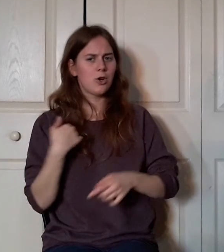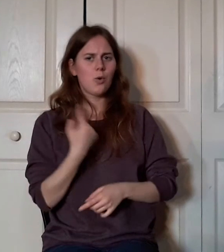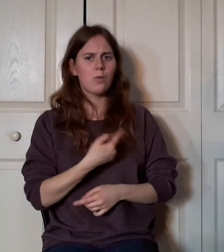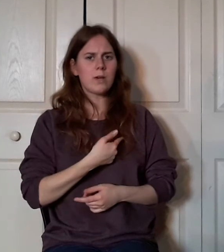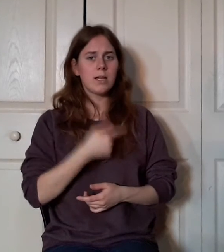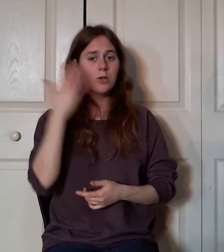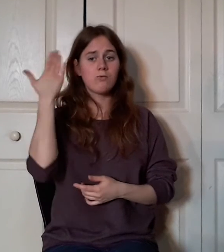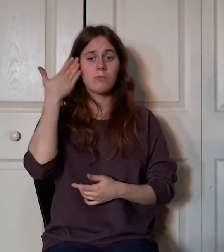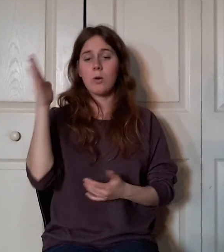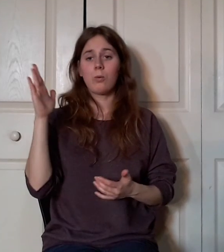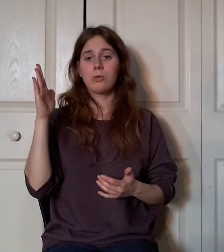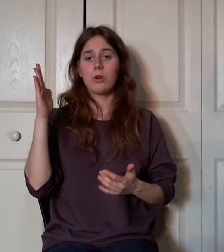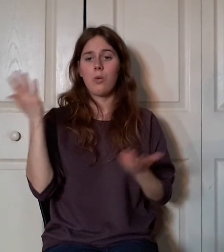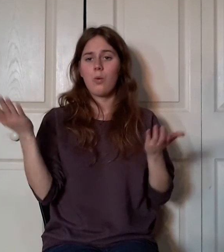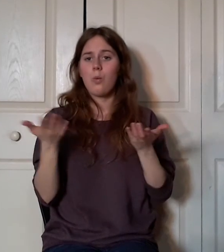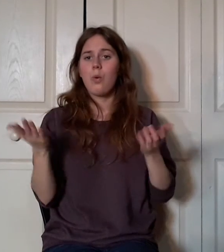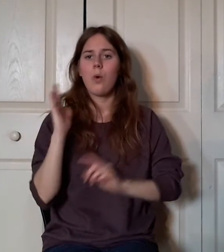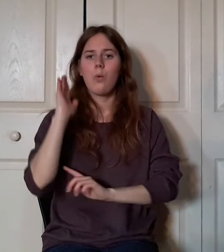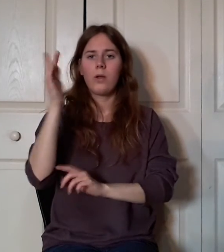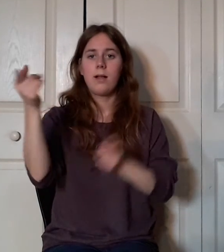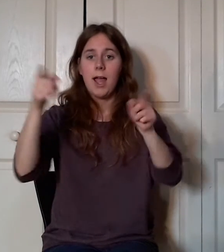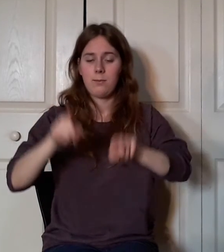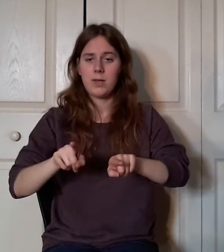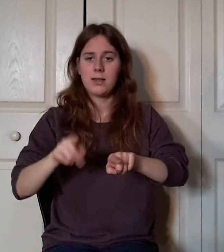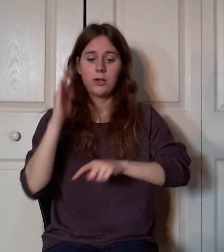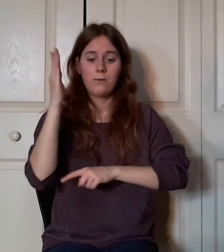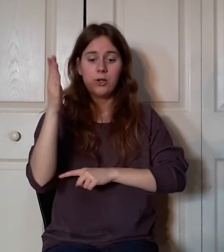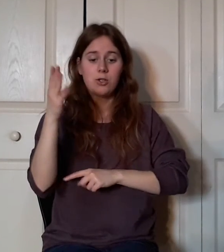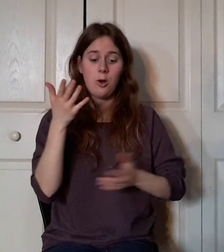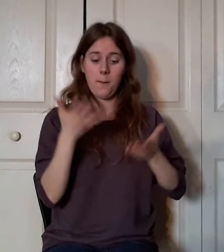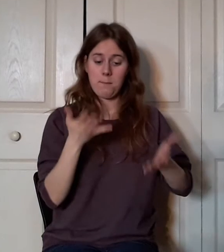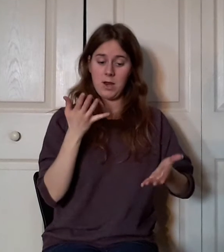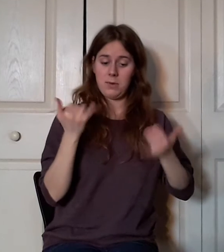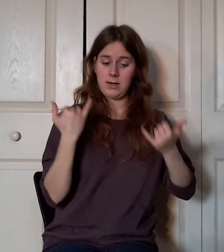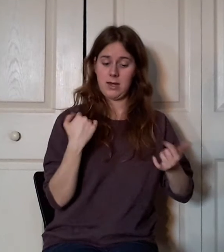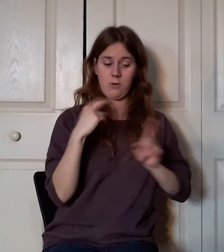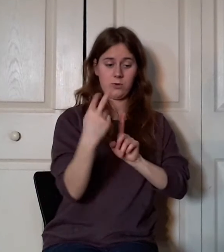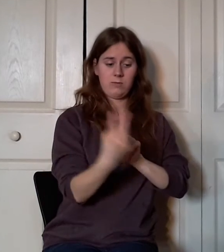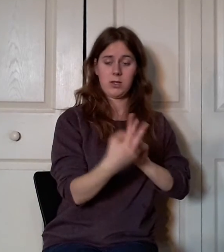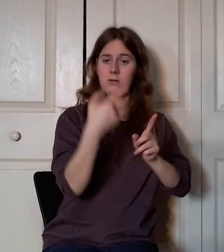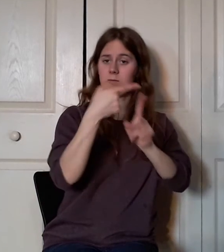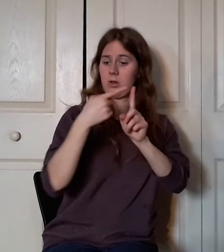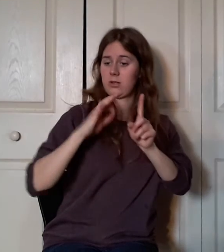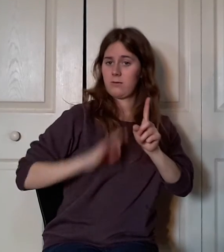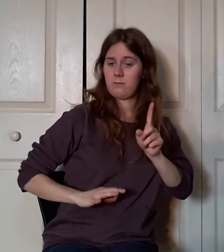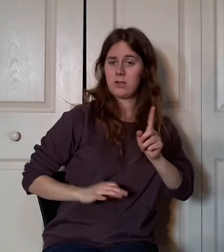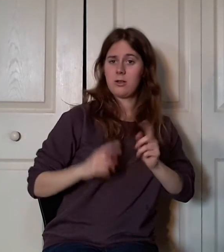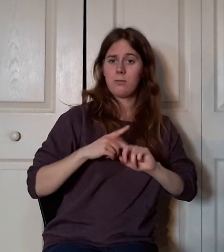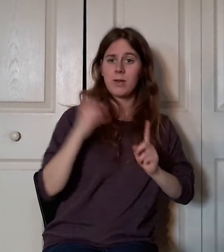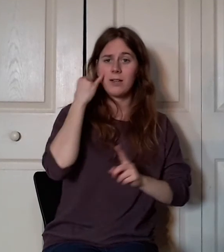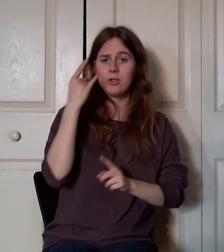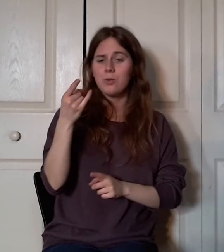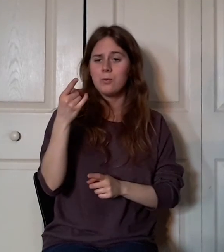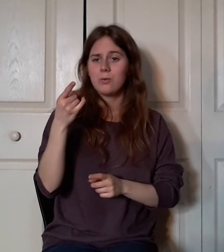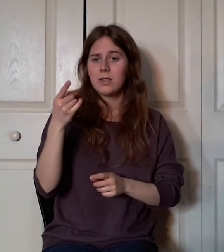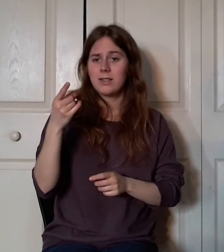repercussions of what we're doing will happen. We might think it's helpful, but when you're taking DNA from one organism and putting it into another, how does that